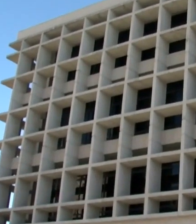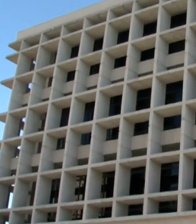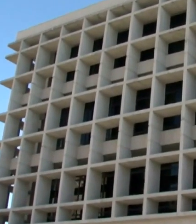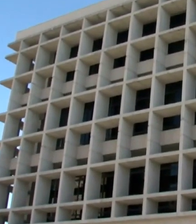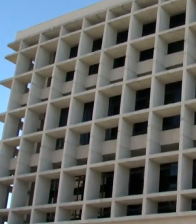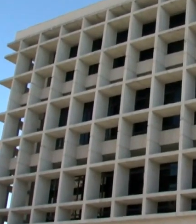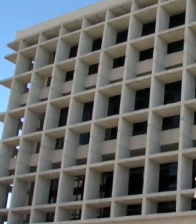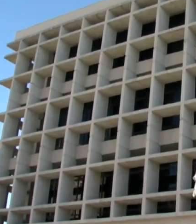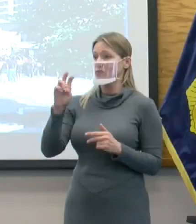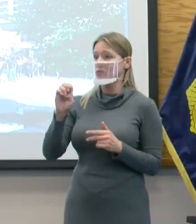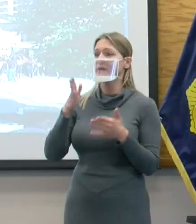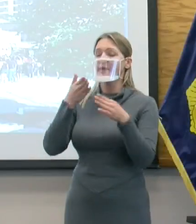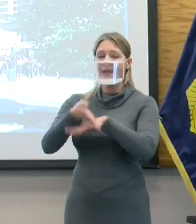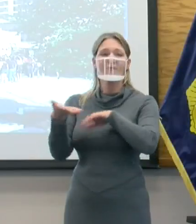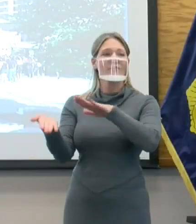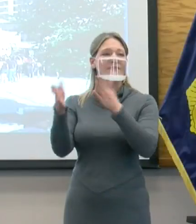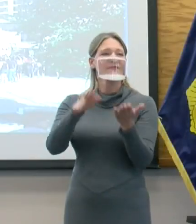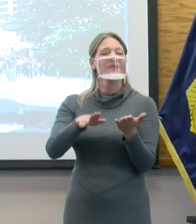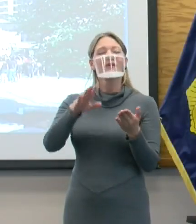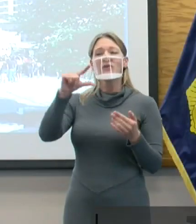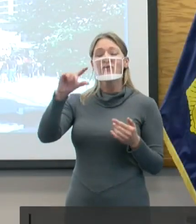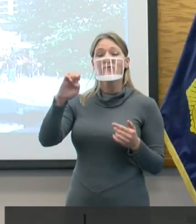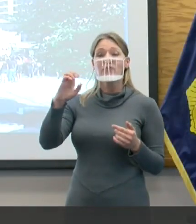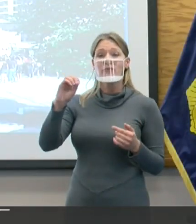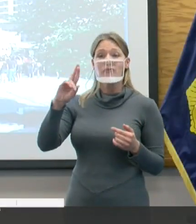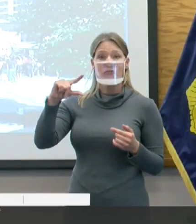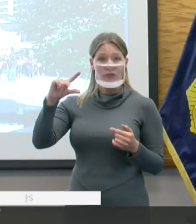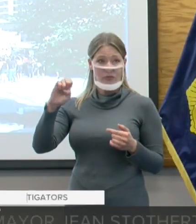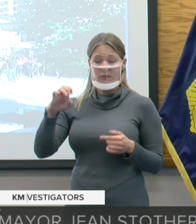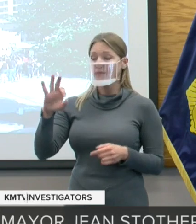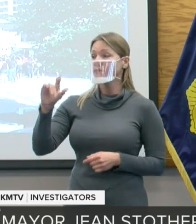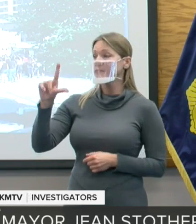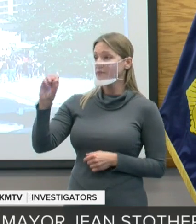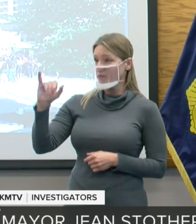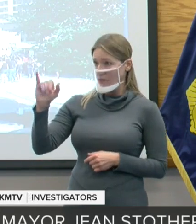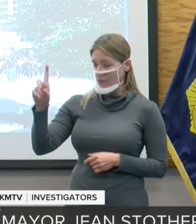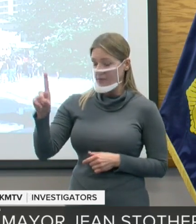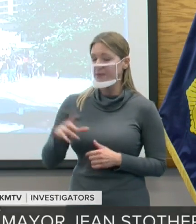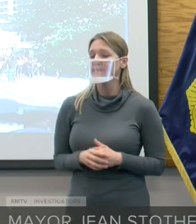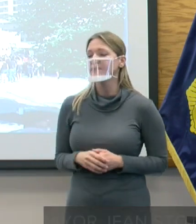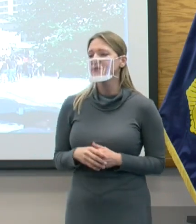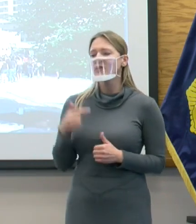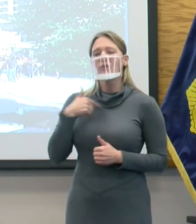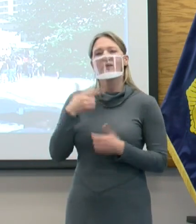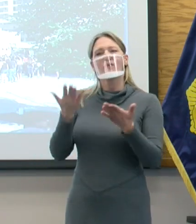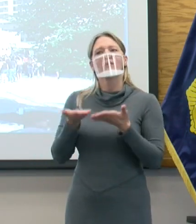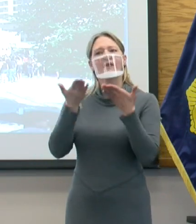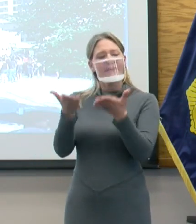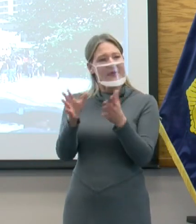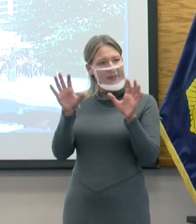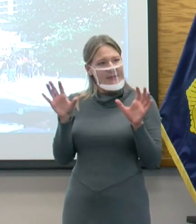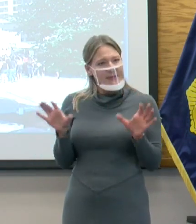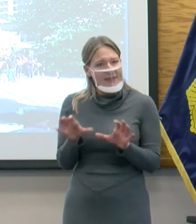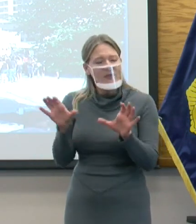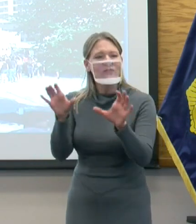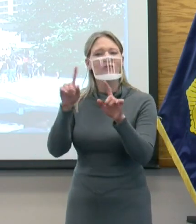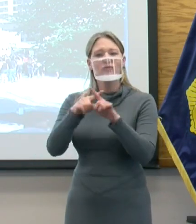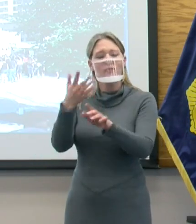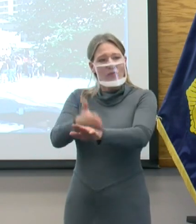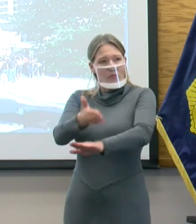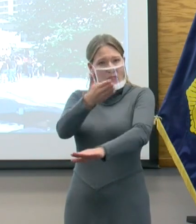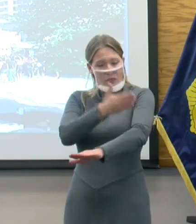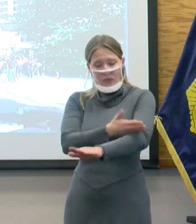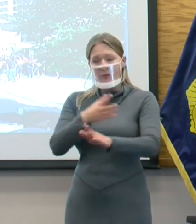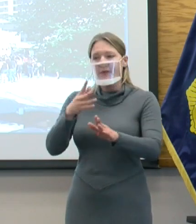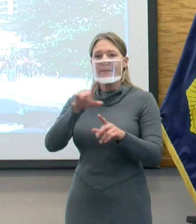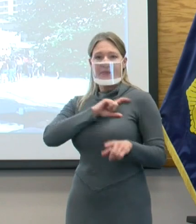Unrest Report. The after-action report recommends opportunities and actions to improve police response to events, to